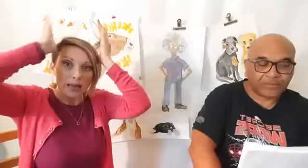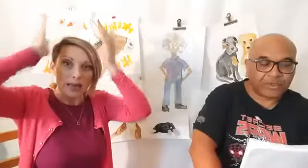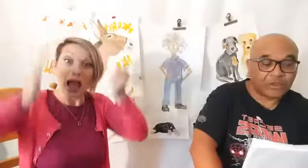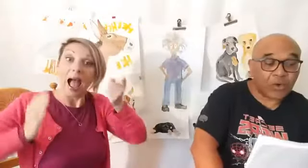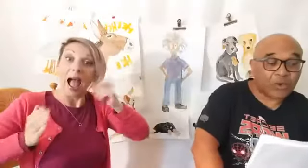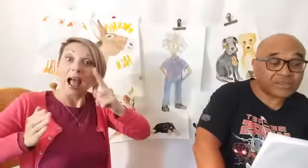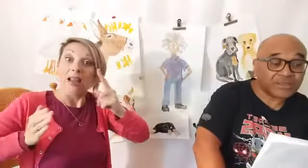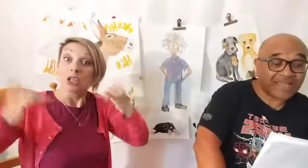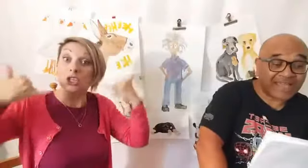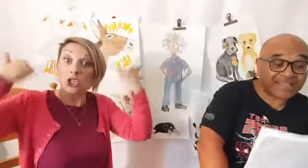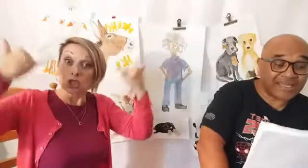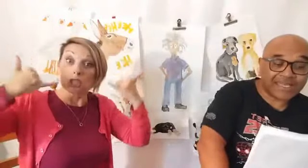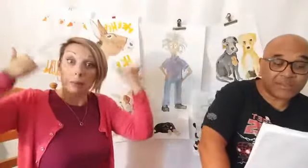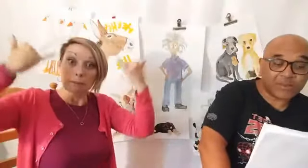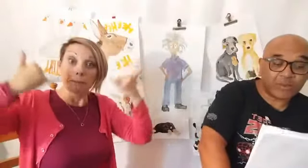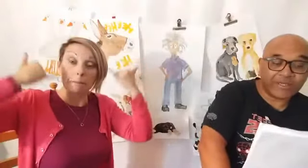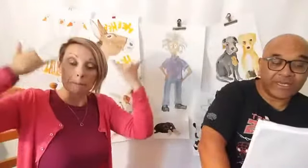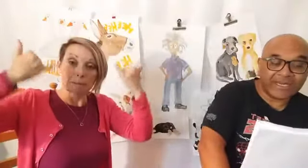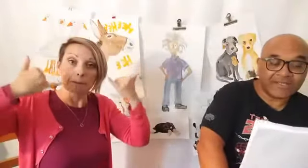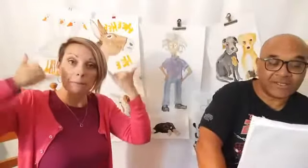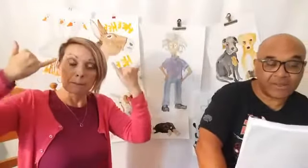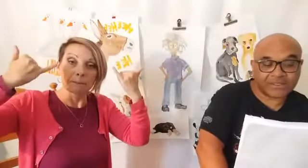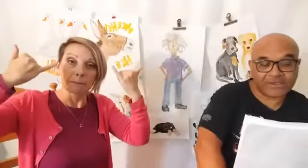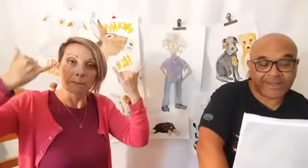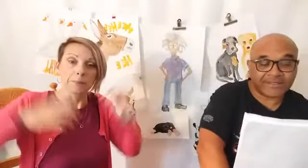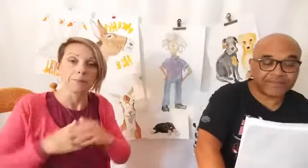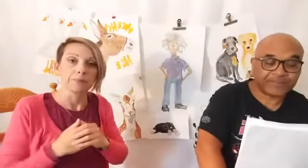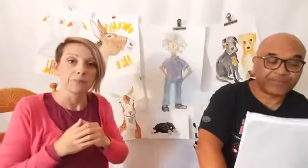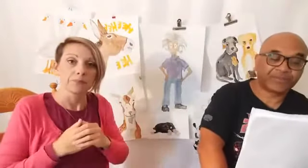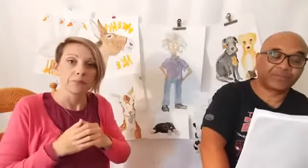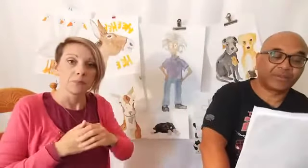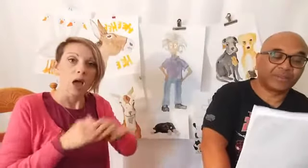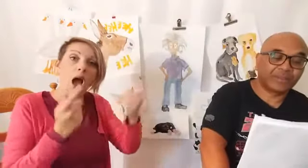The dogs, cats and geese were in the lean-to at the side.